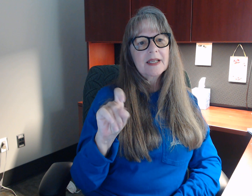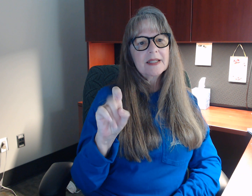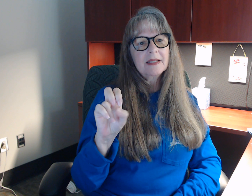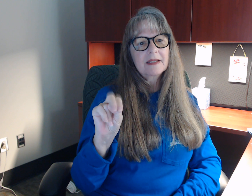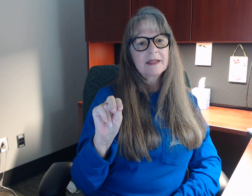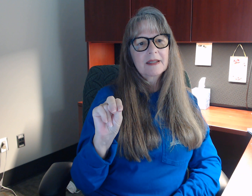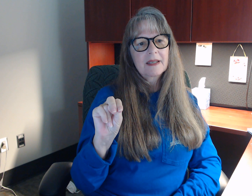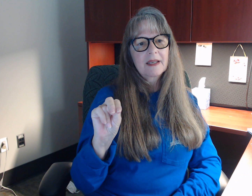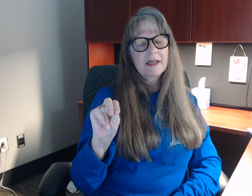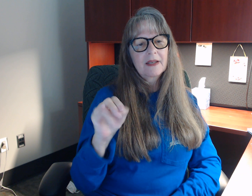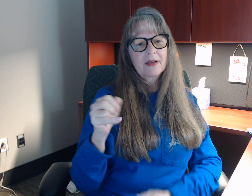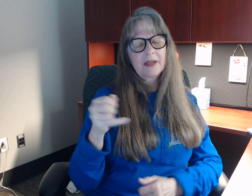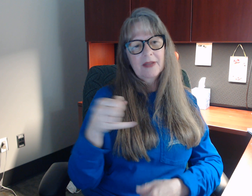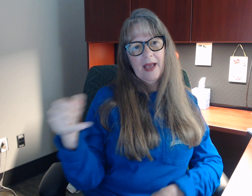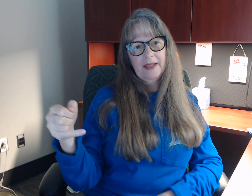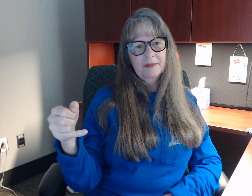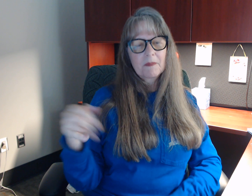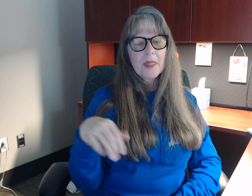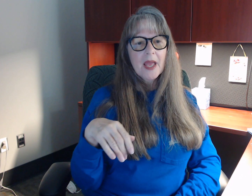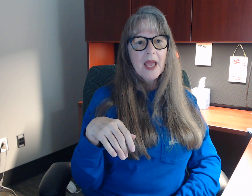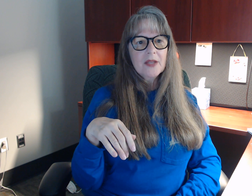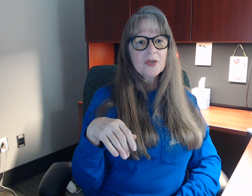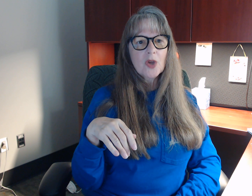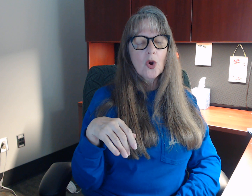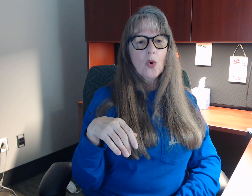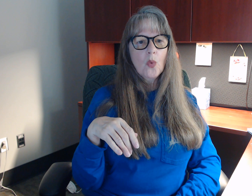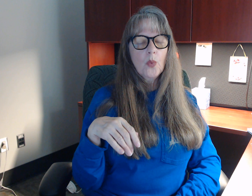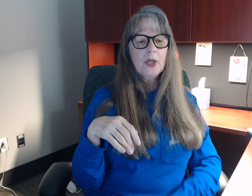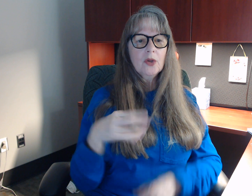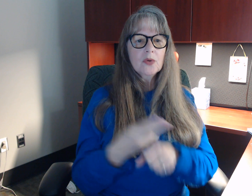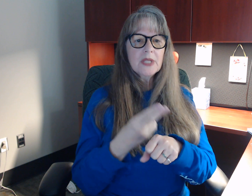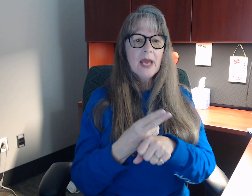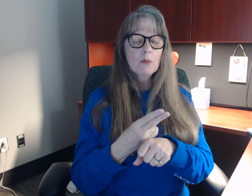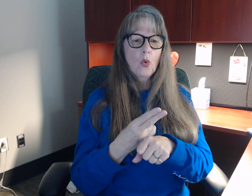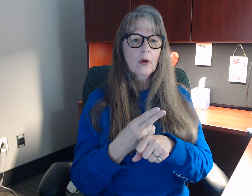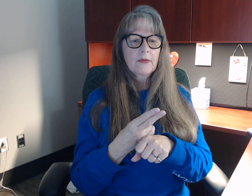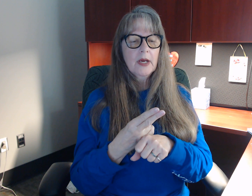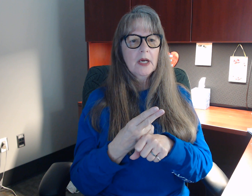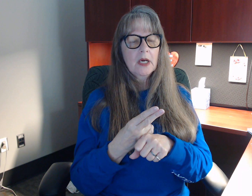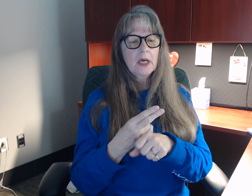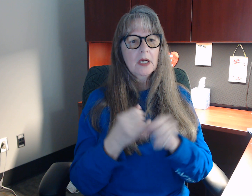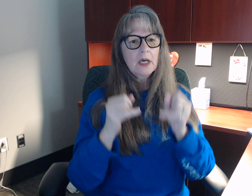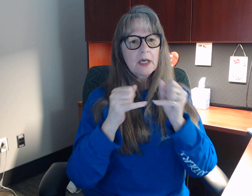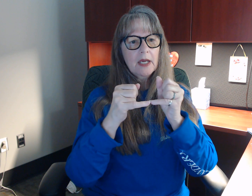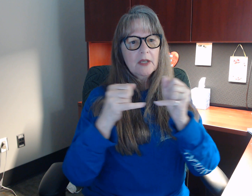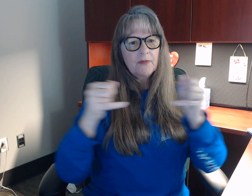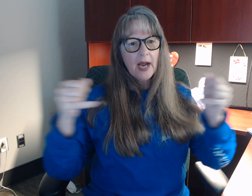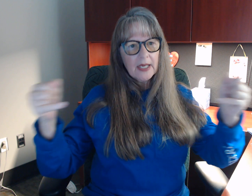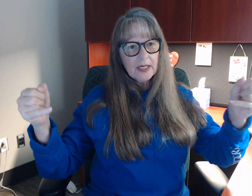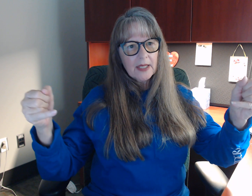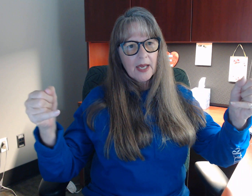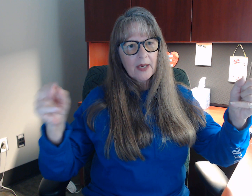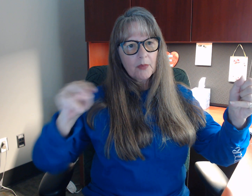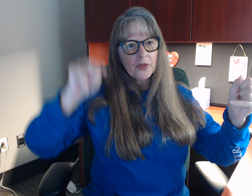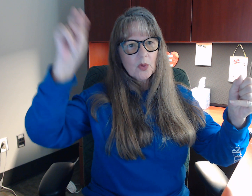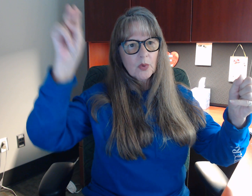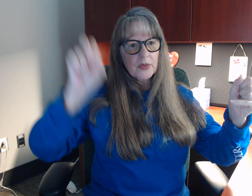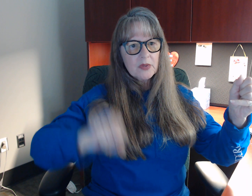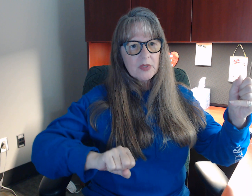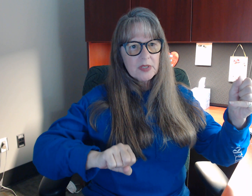Mason-Dixon line, and so we use that more of a dividing line with the North and the